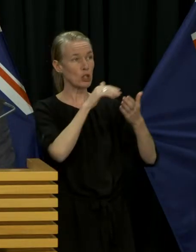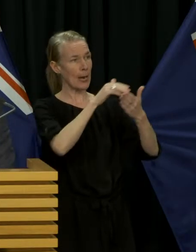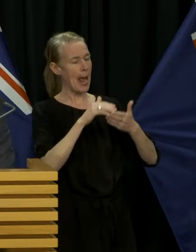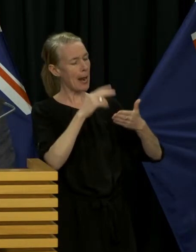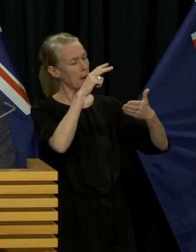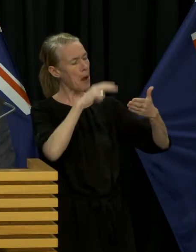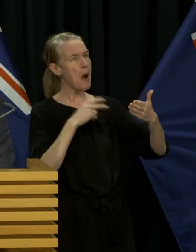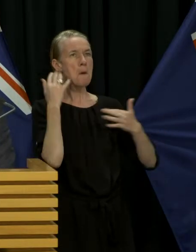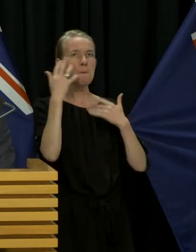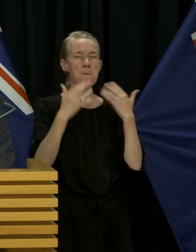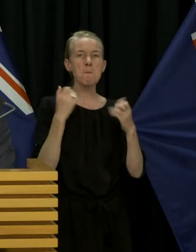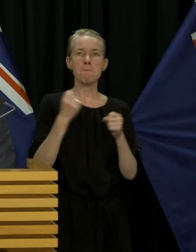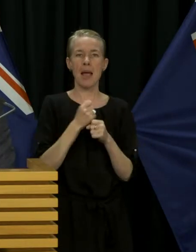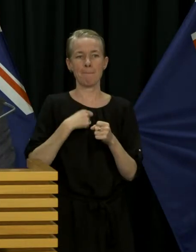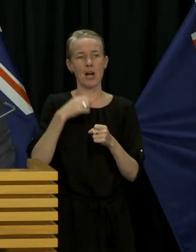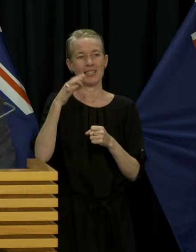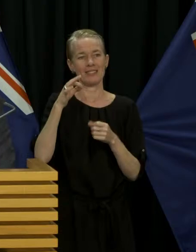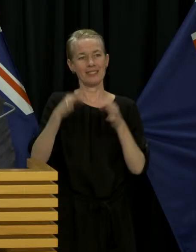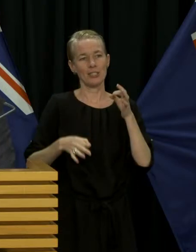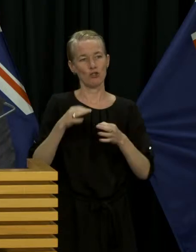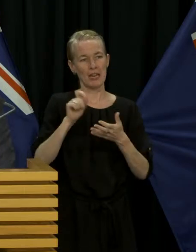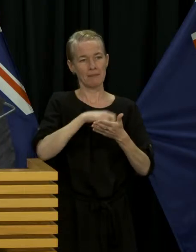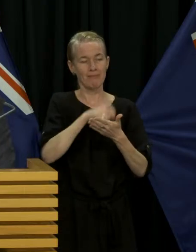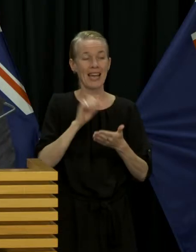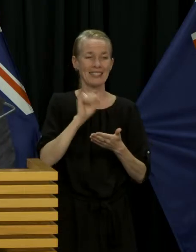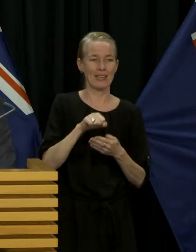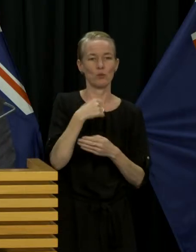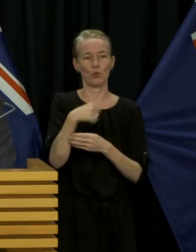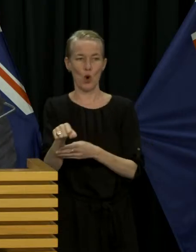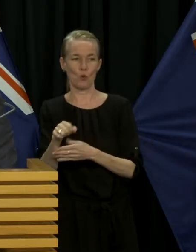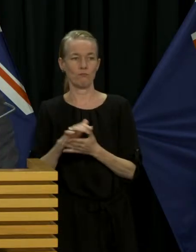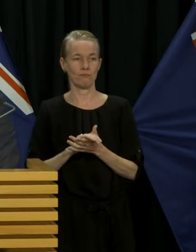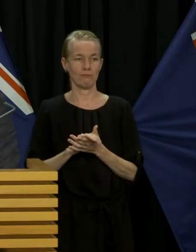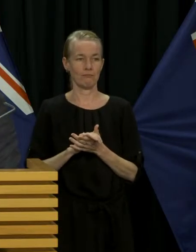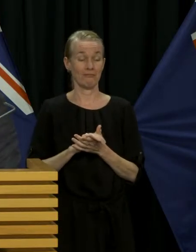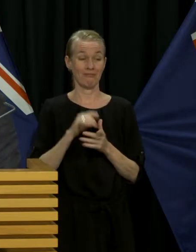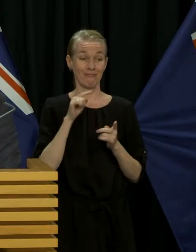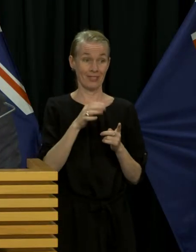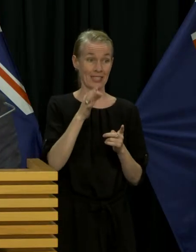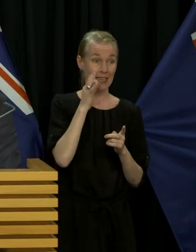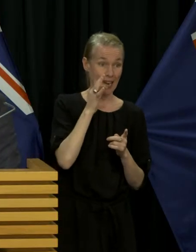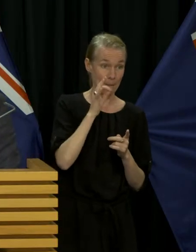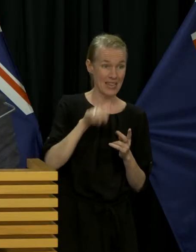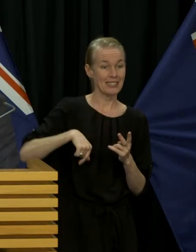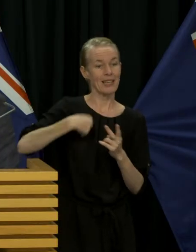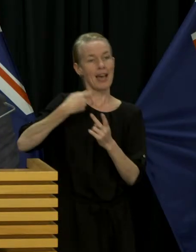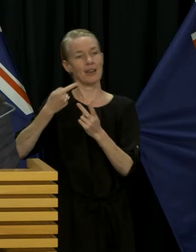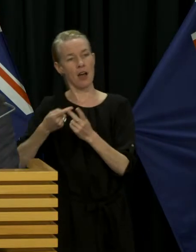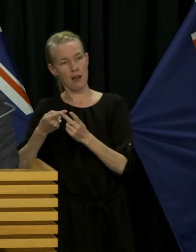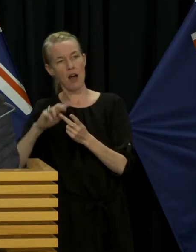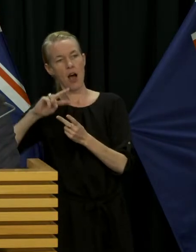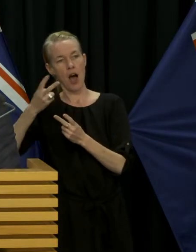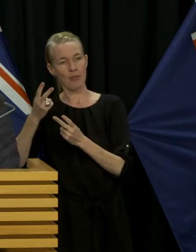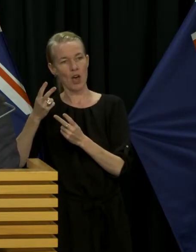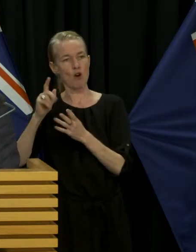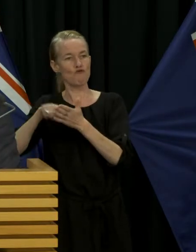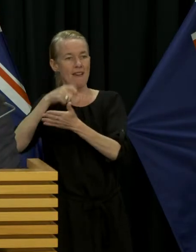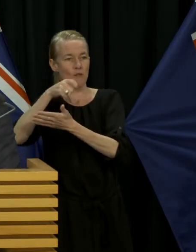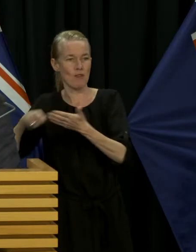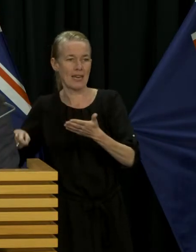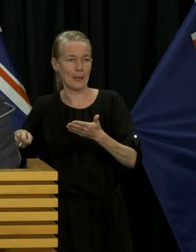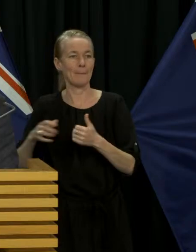can make the choice they want to make on election day, on both that and the other referendum that's been offered to the public on election